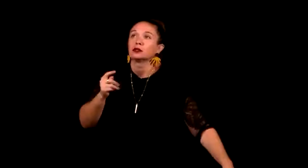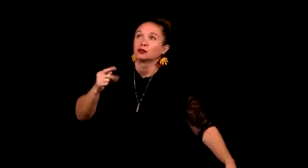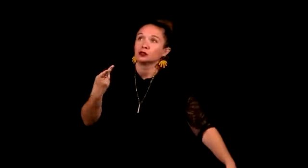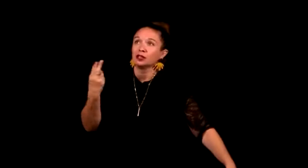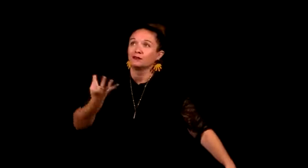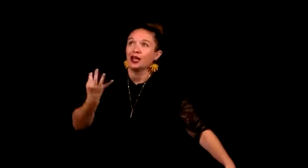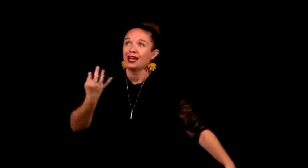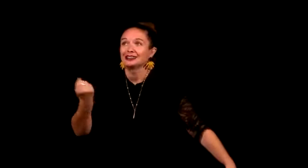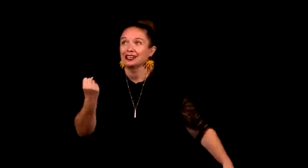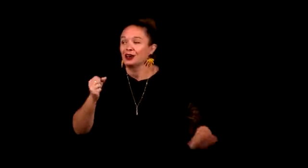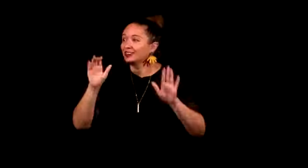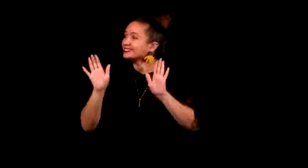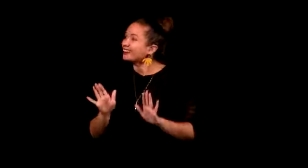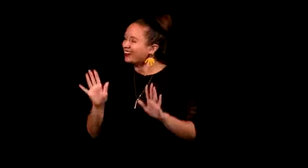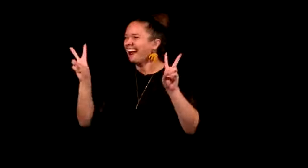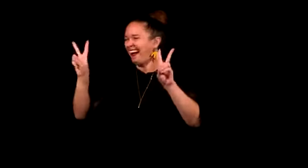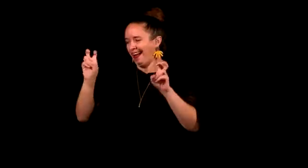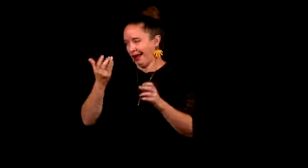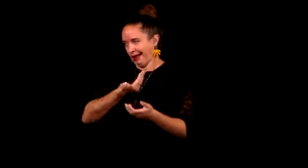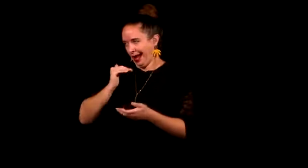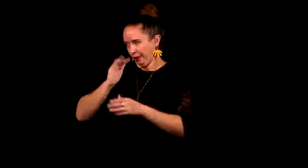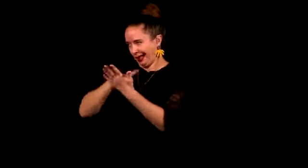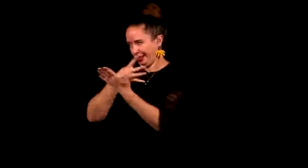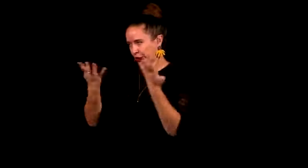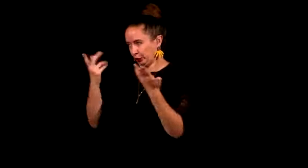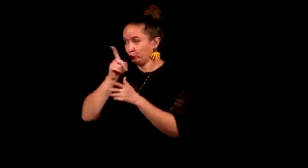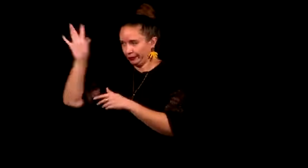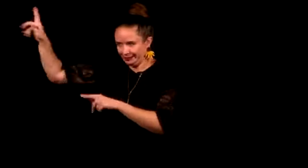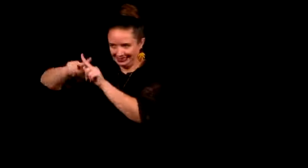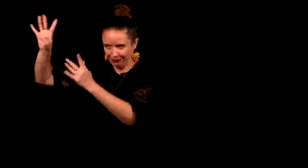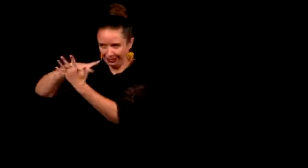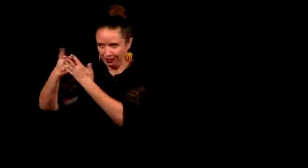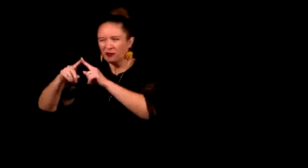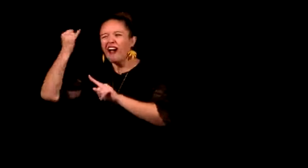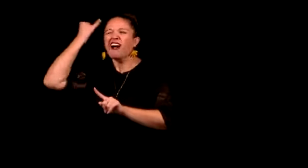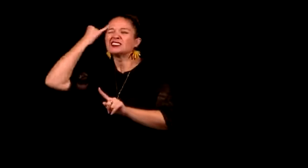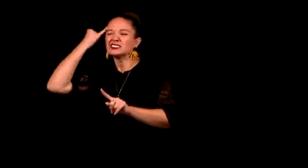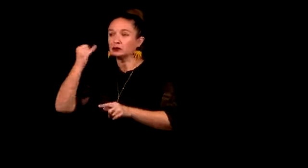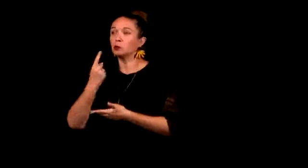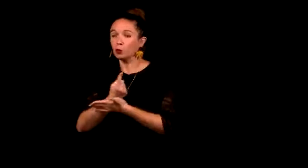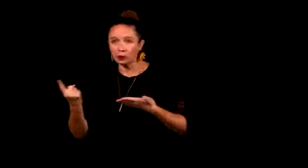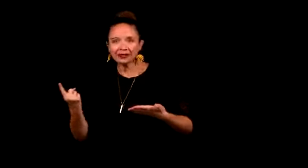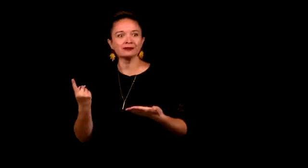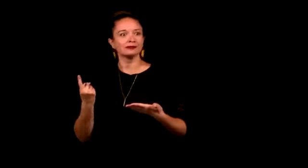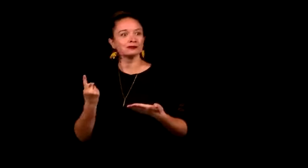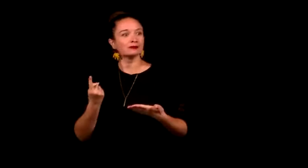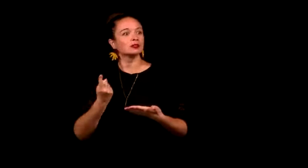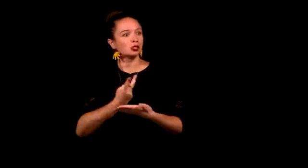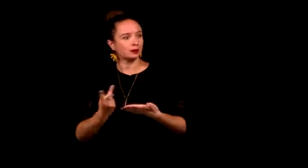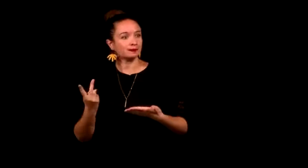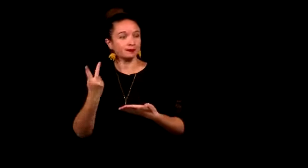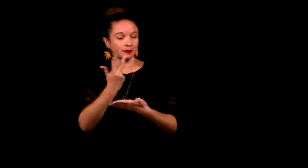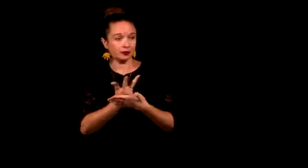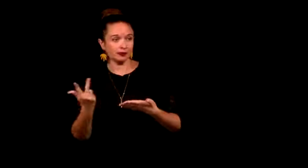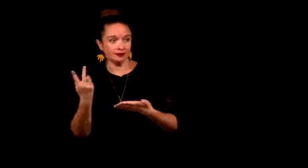Imagine, like Wednesday, Thursday, Friday. That's our calendar, our understanding of time.